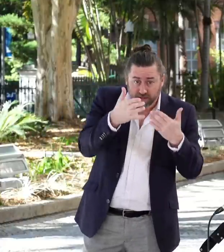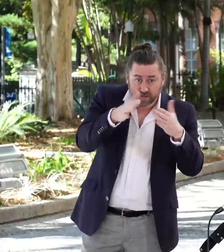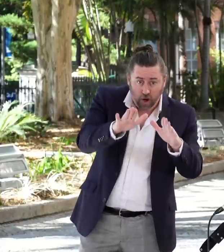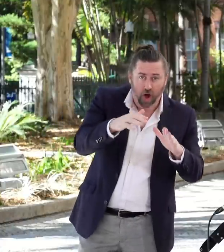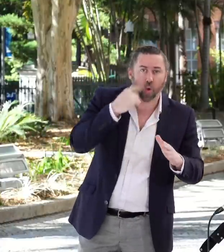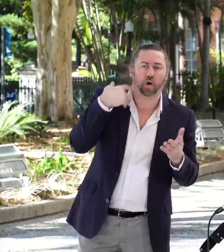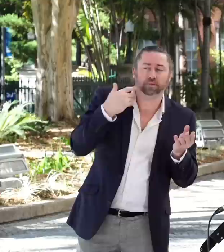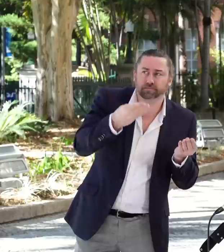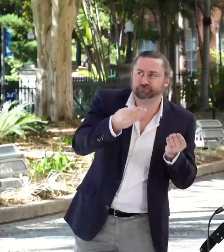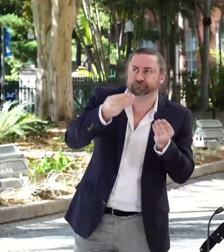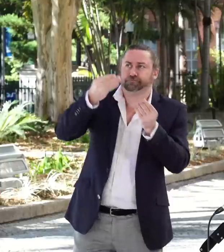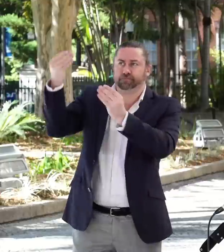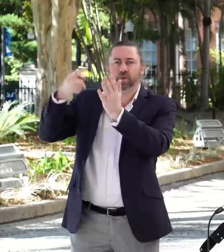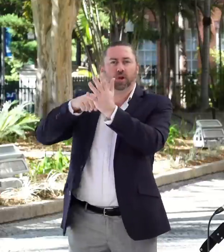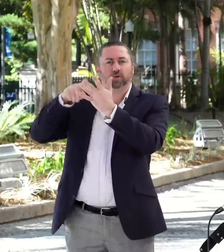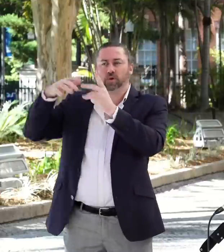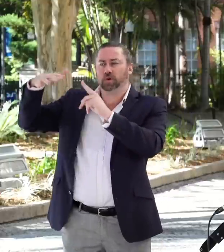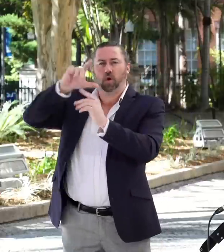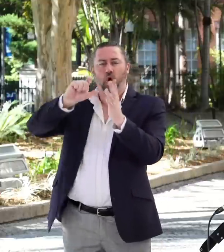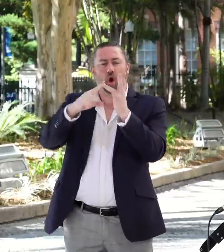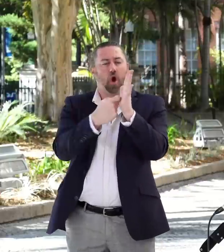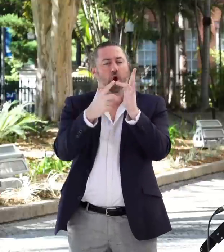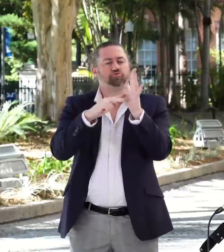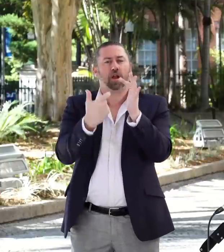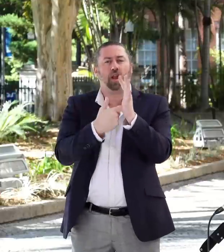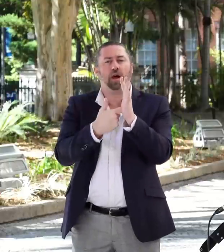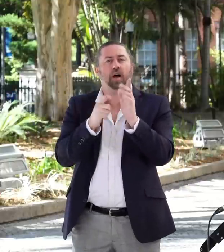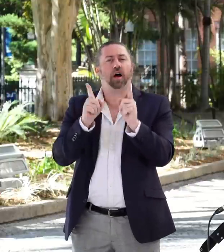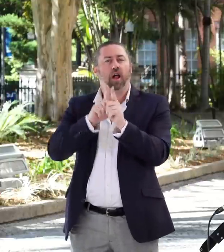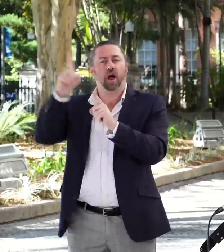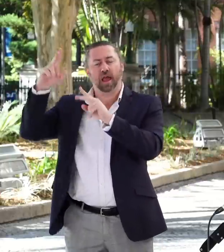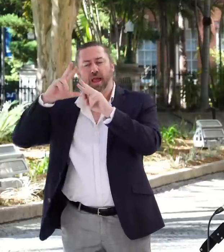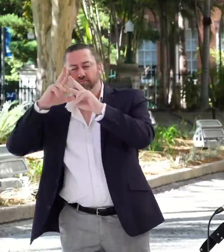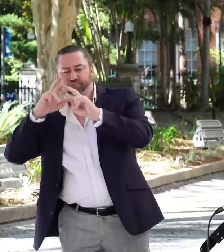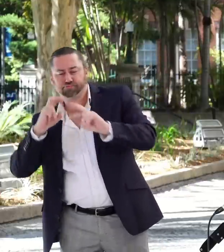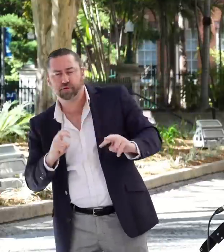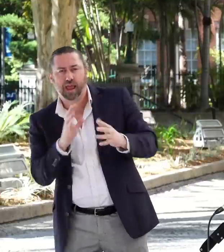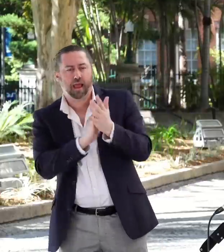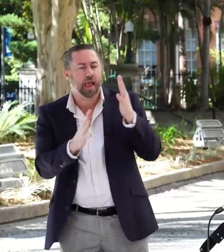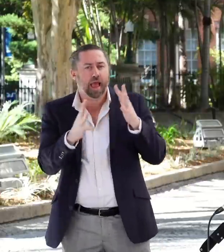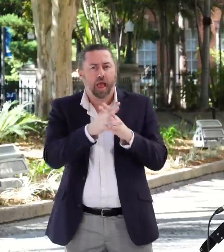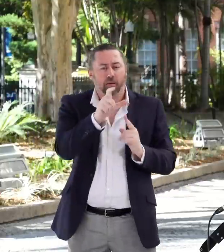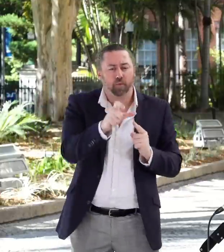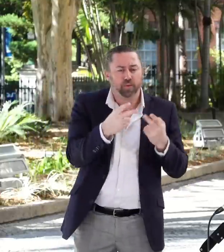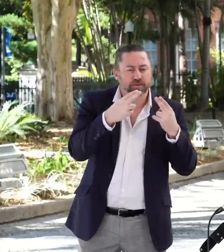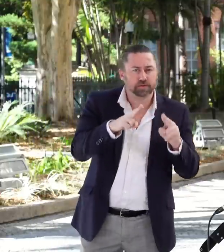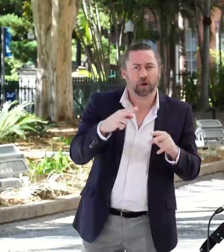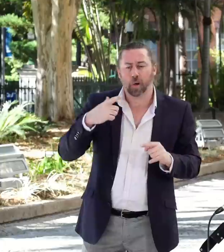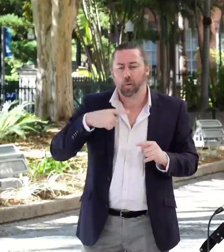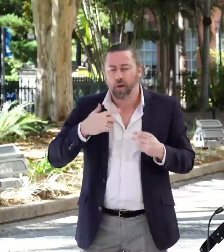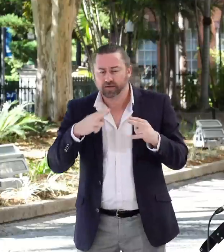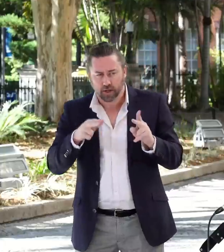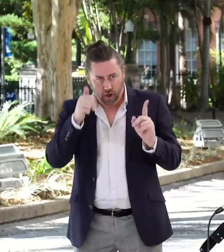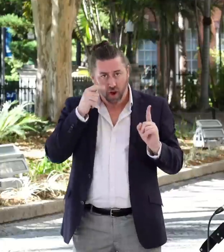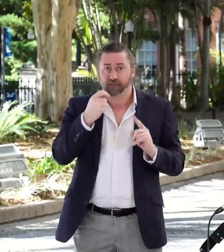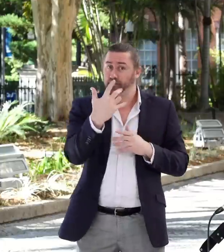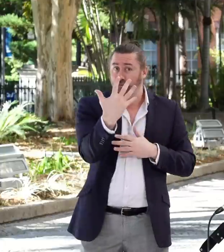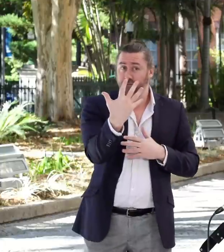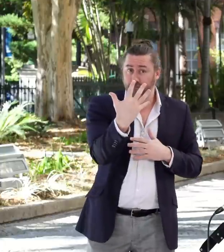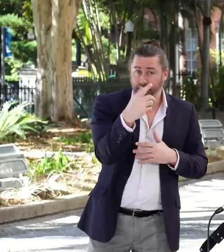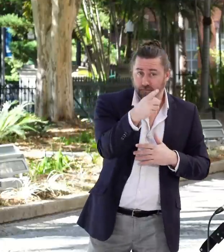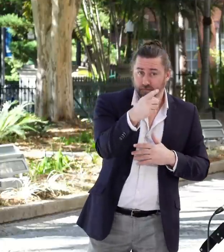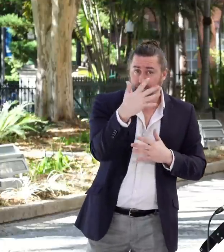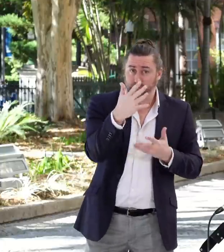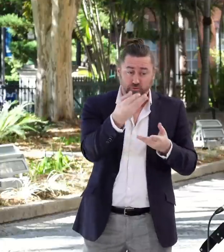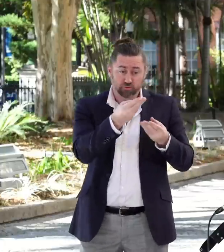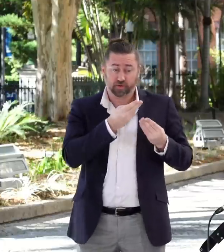off to the relevant authorities, including the coroner. So I'm aware of a number of cases, I think five, that have been provided